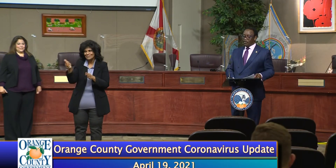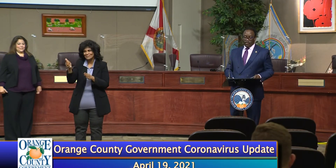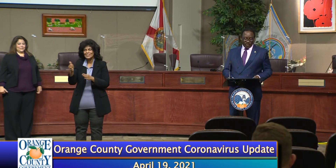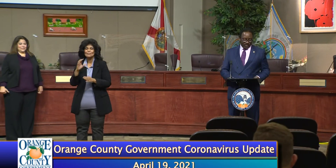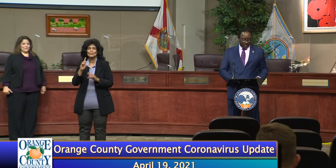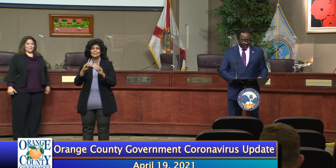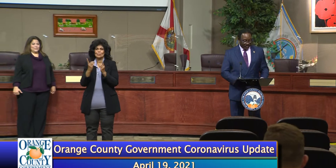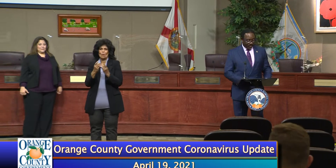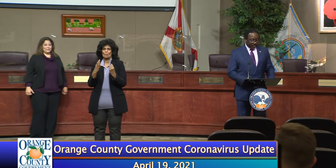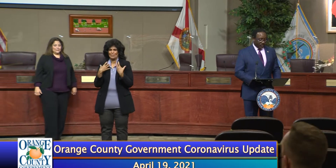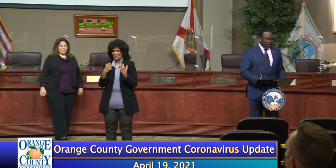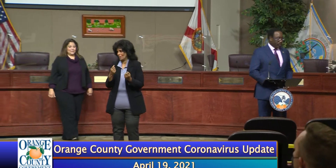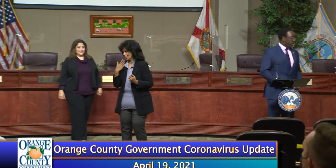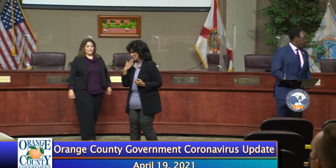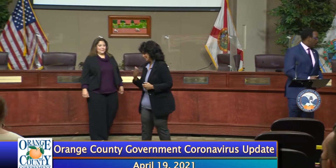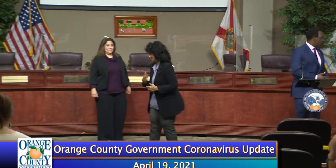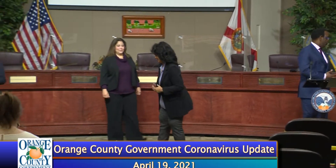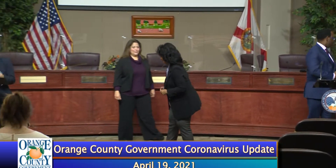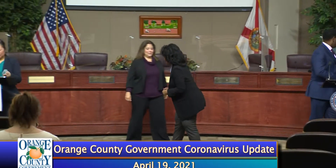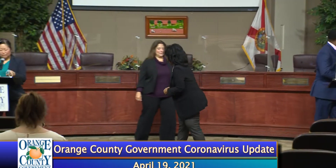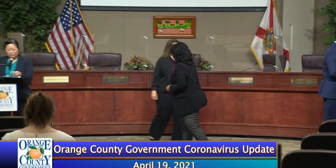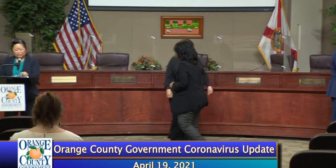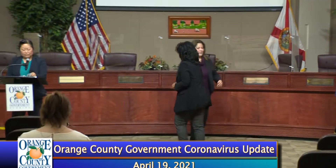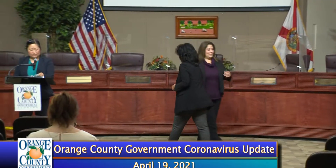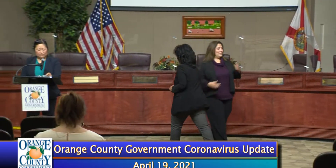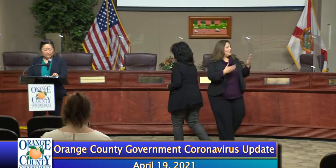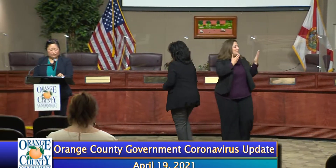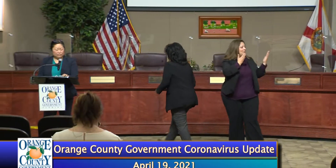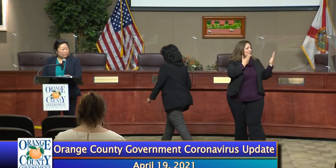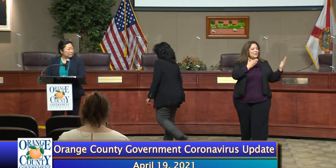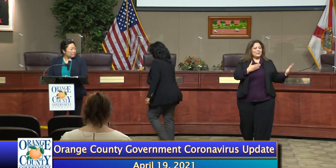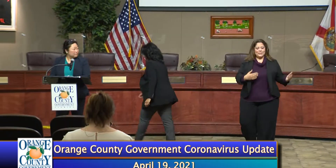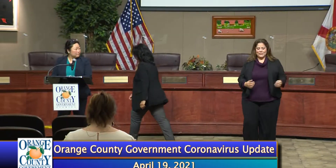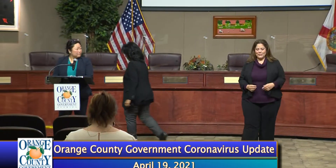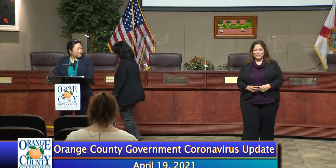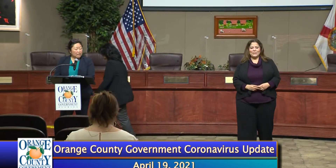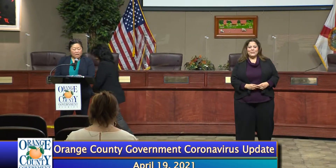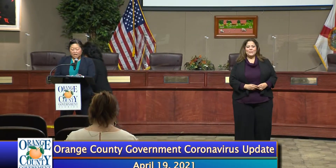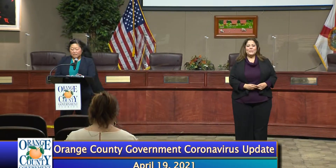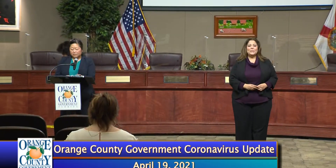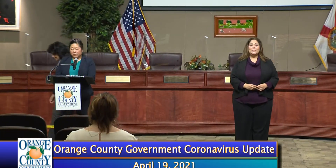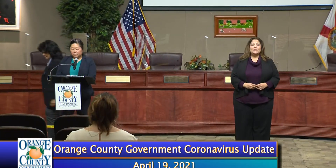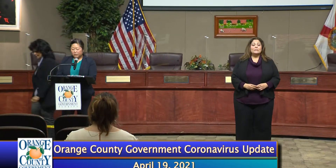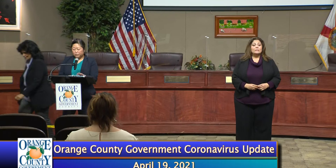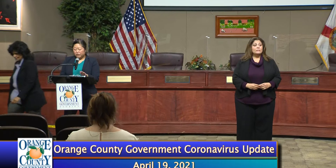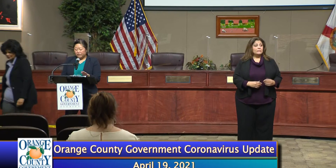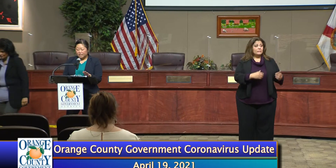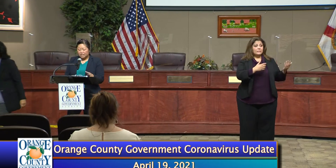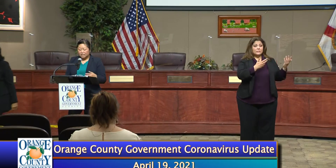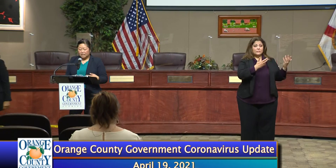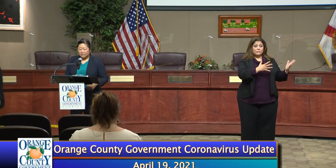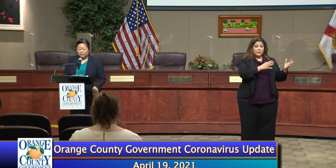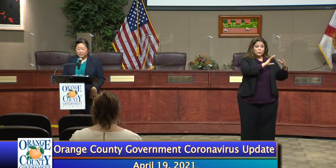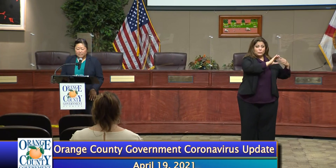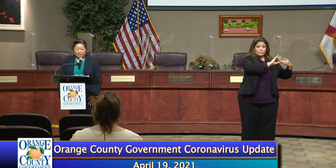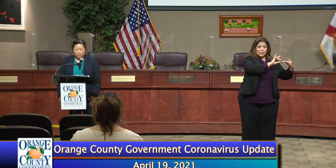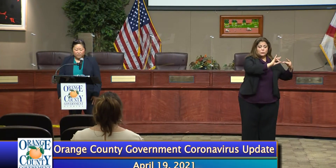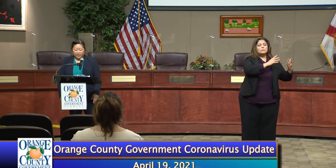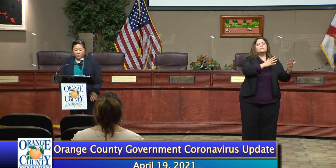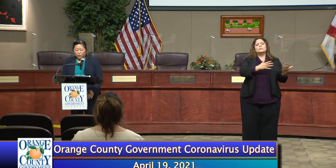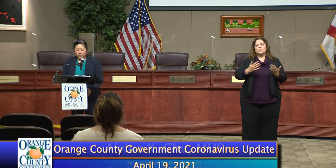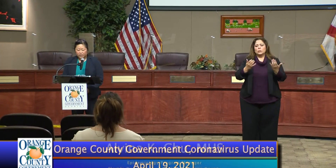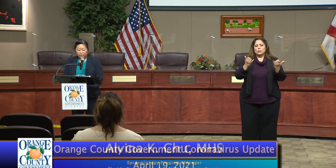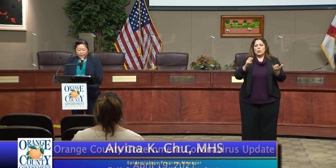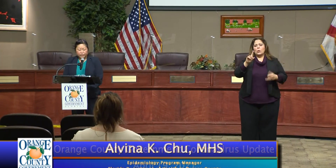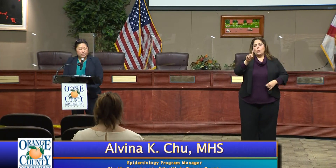Ms. Chu. Thank you, Mayor Jennings. As the mayor had mentioned previously, as of today, we've